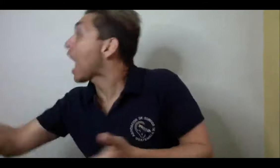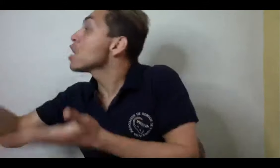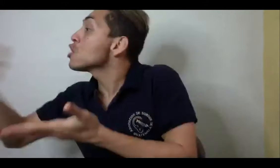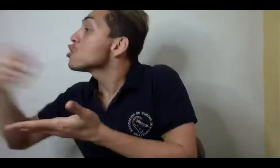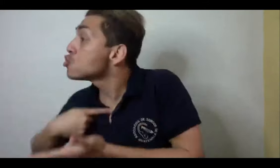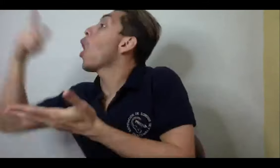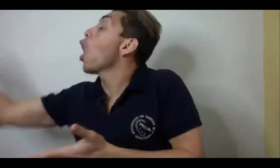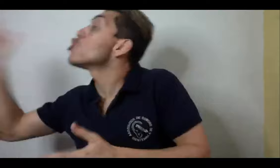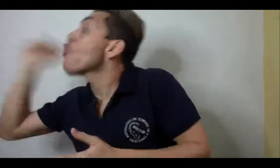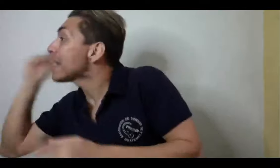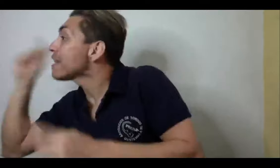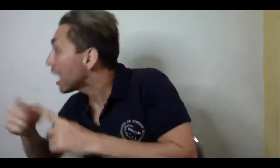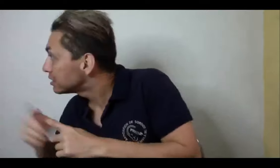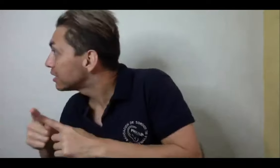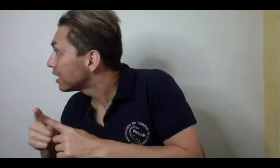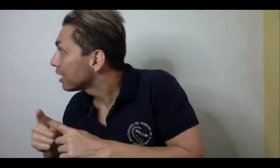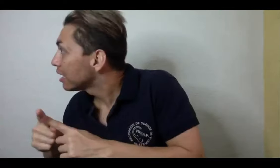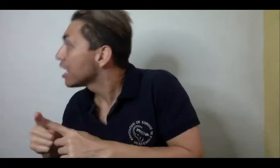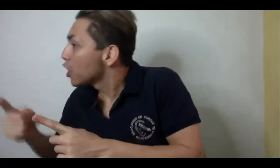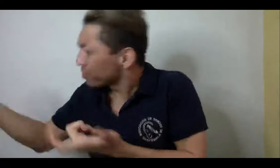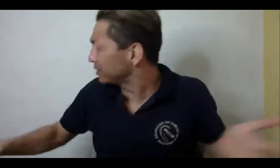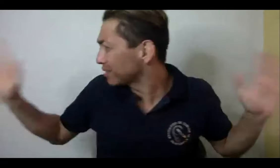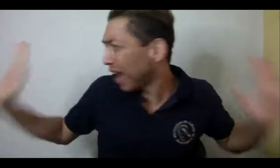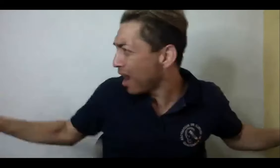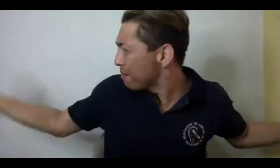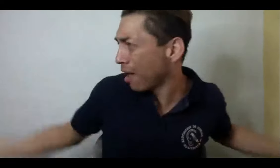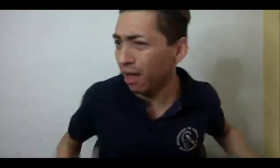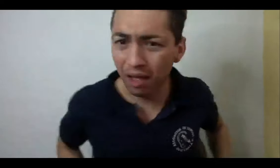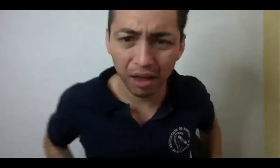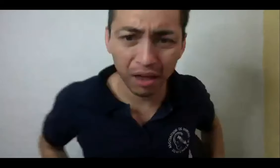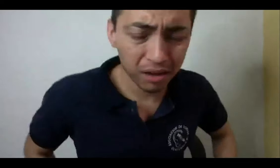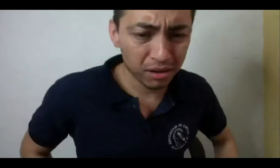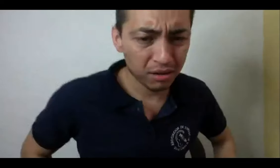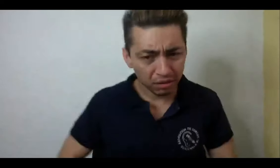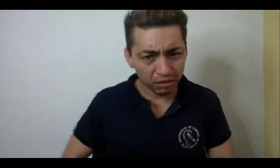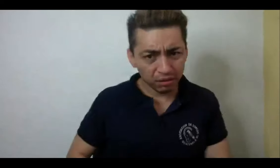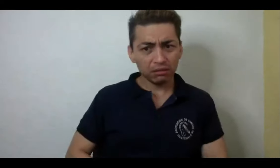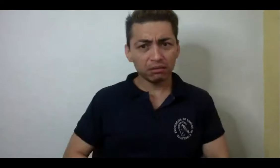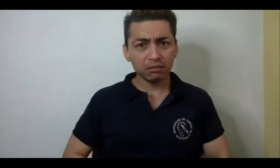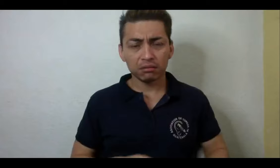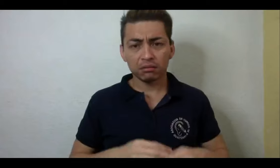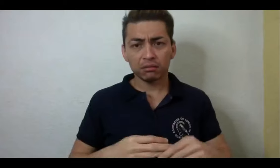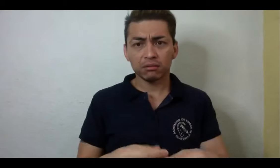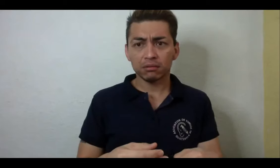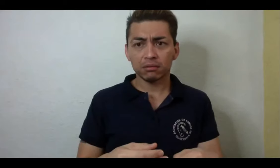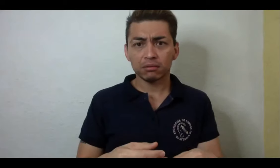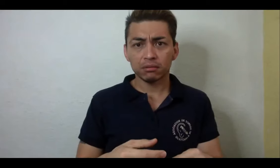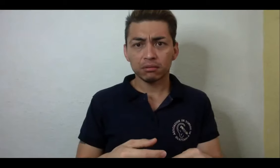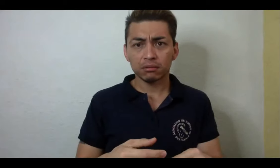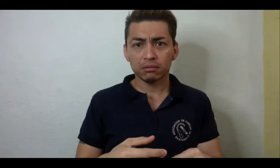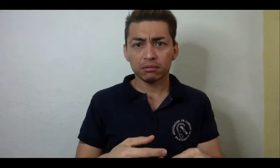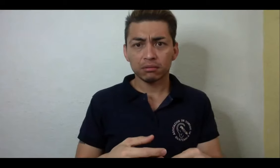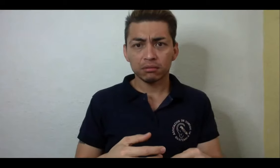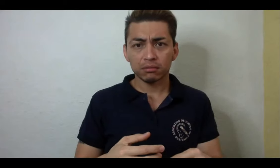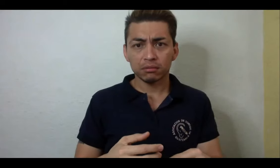and develop within systems that recognize the value and richness of diversity for more just and